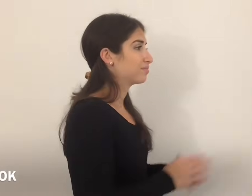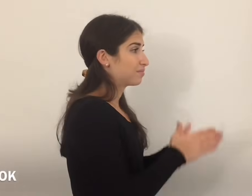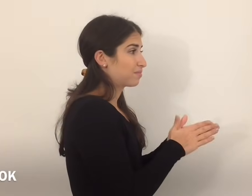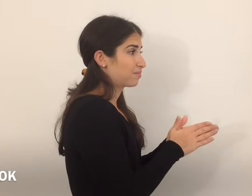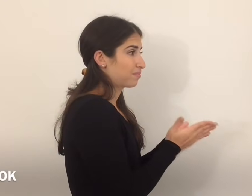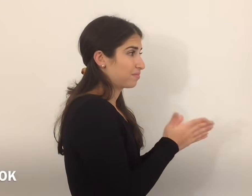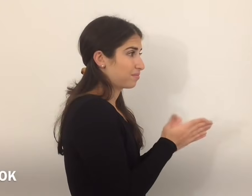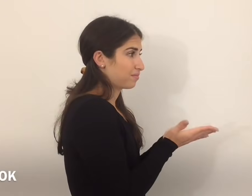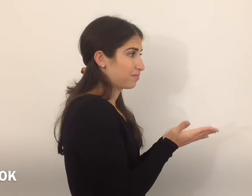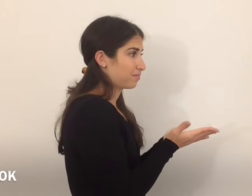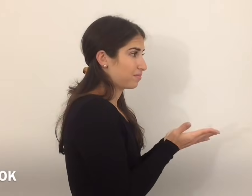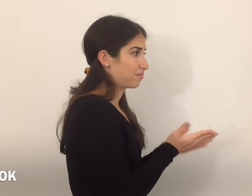Book.